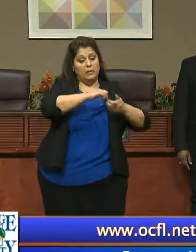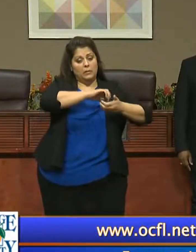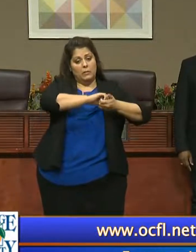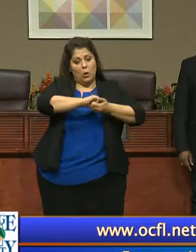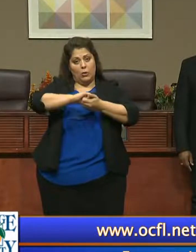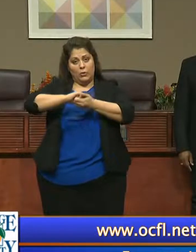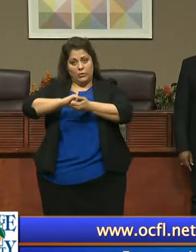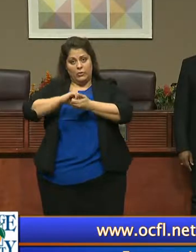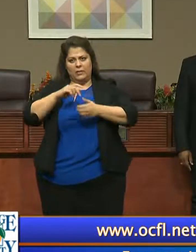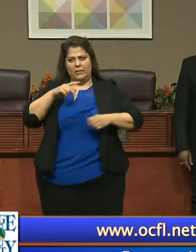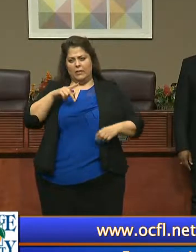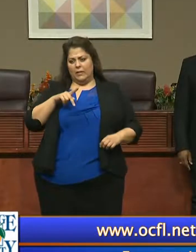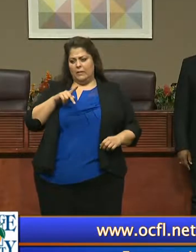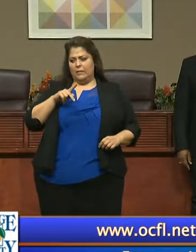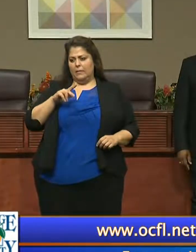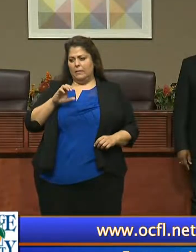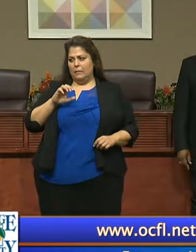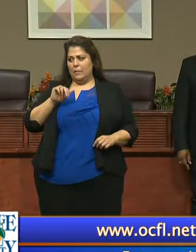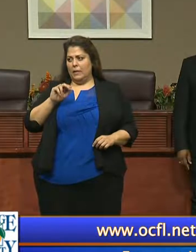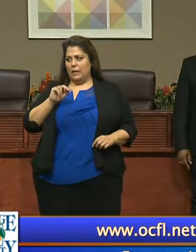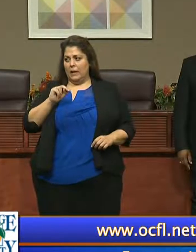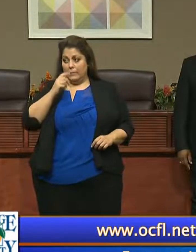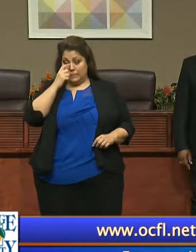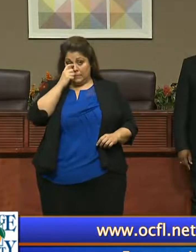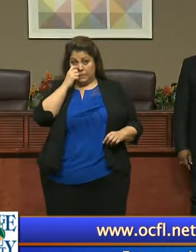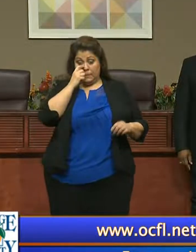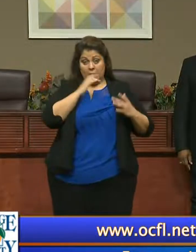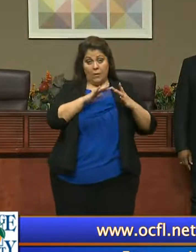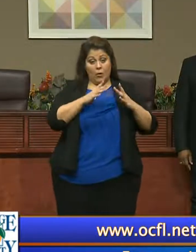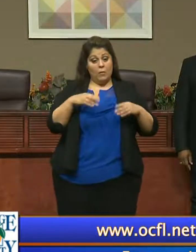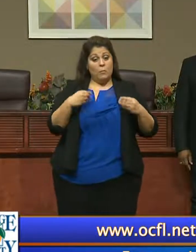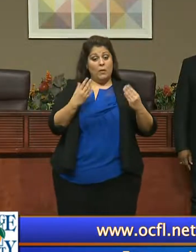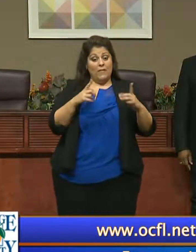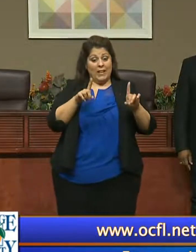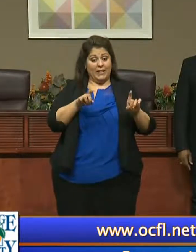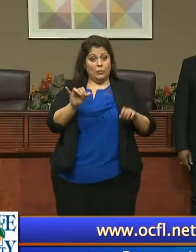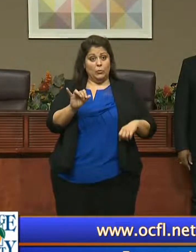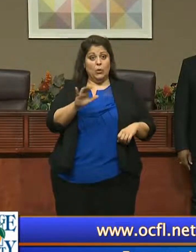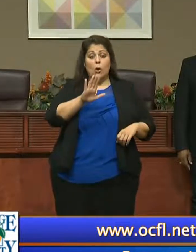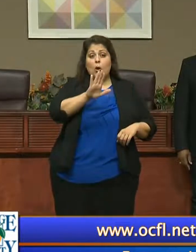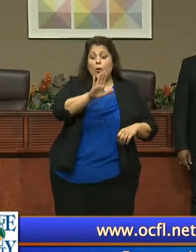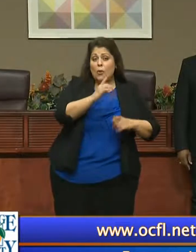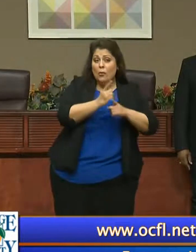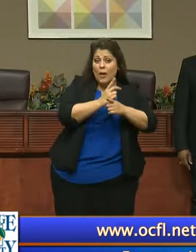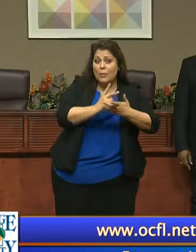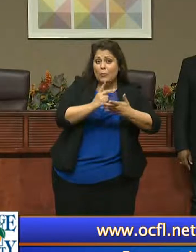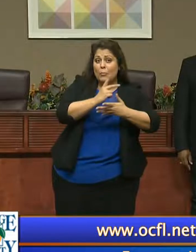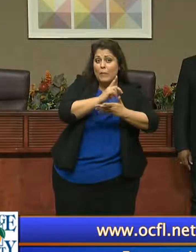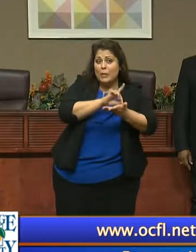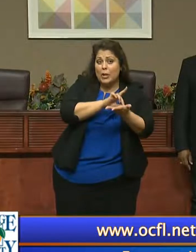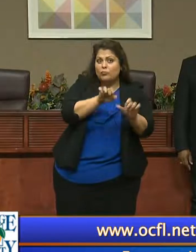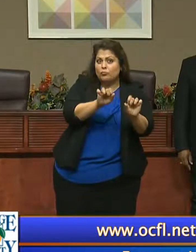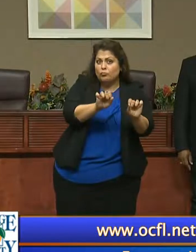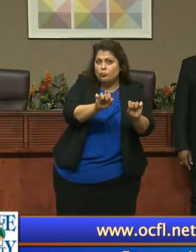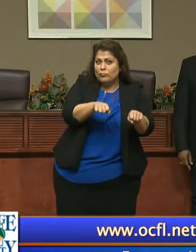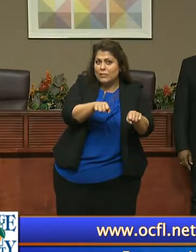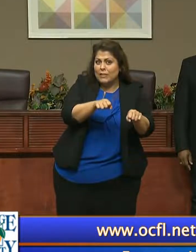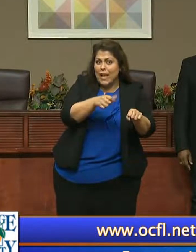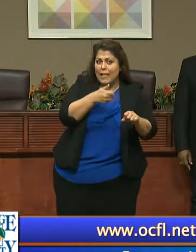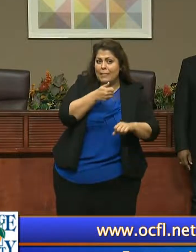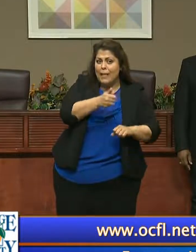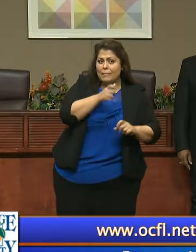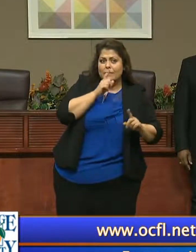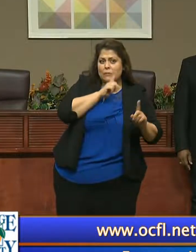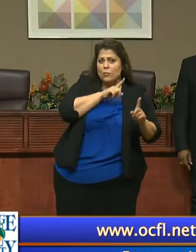network are providing testing. And also, remember, your primary care provider can order a test, and it